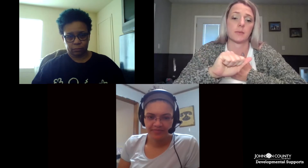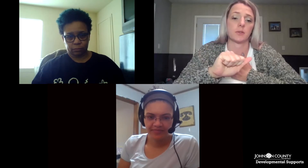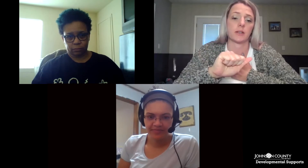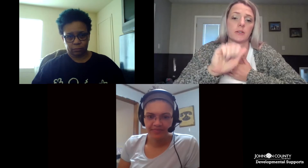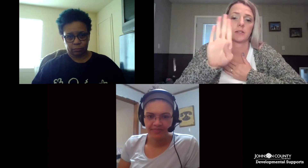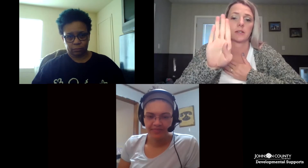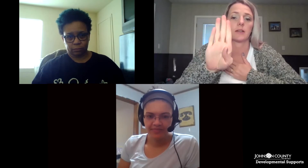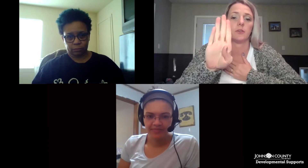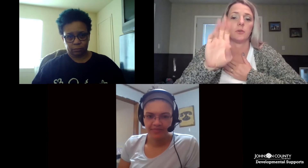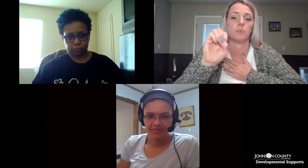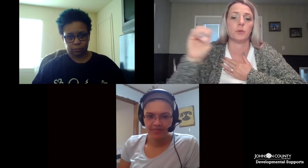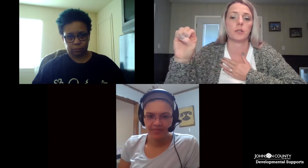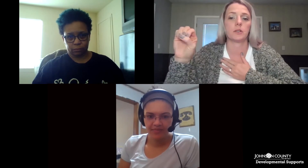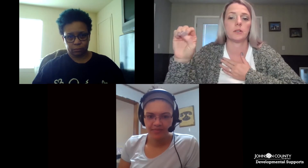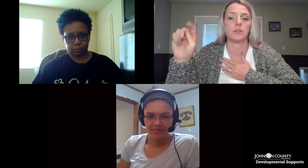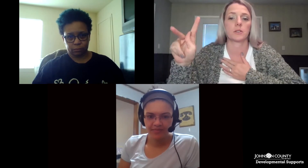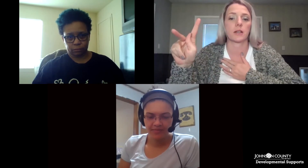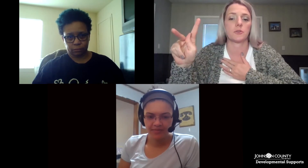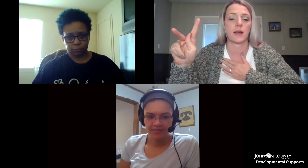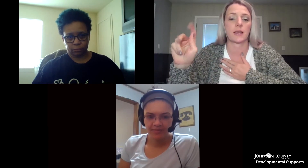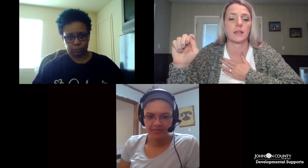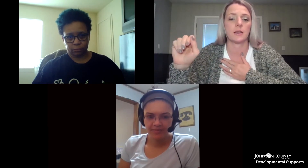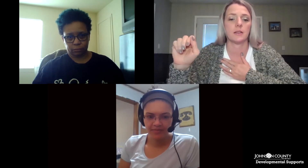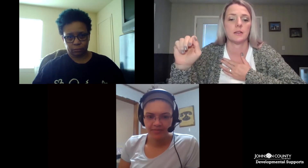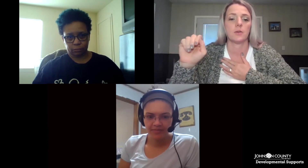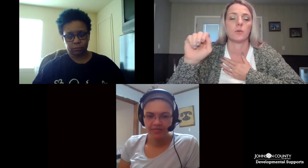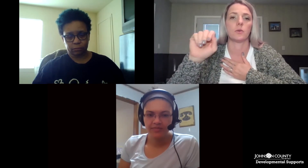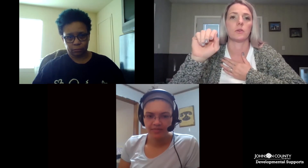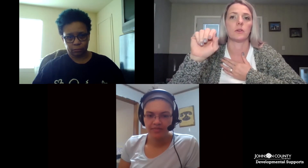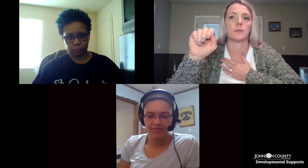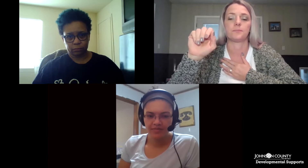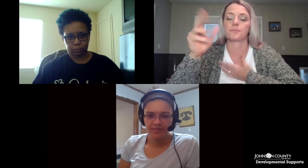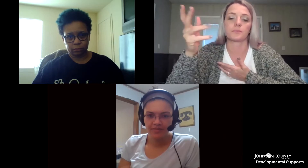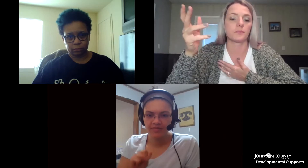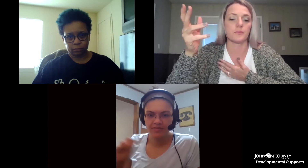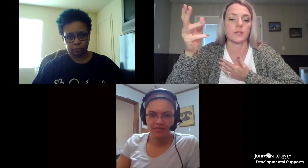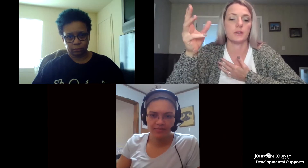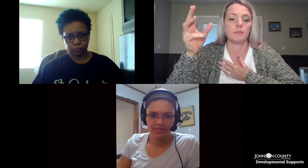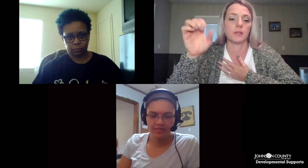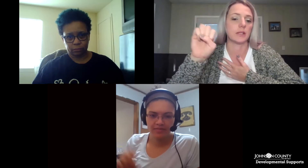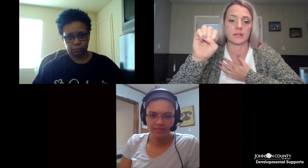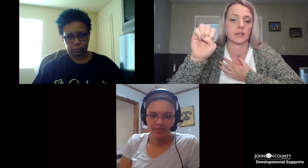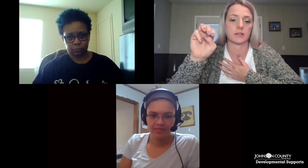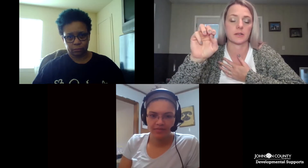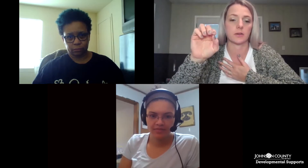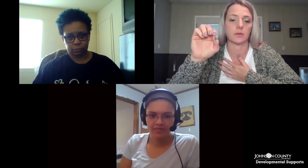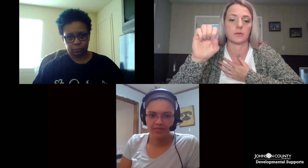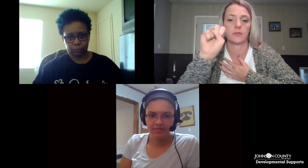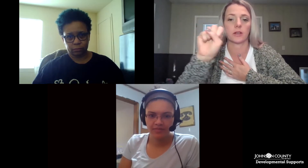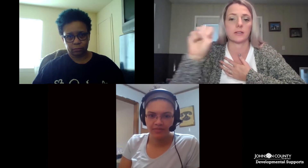double letters is like if you do book, you just kind of drag it, or Melissa. So if you got a